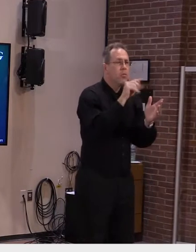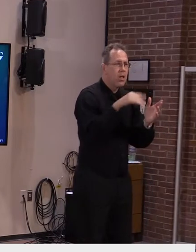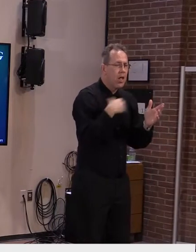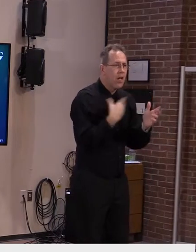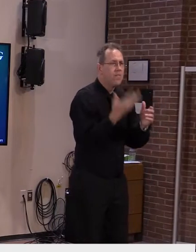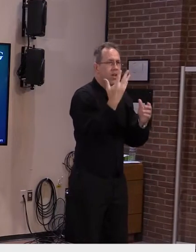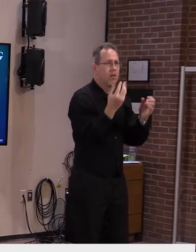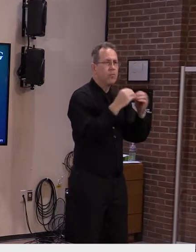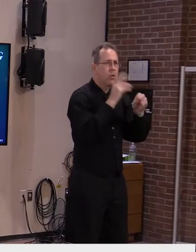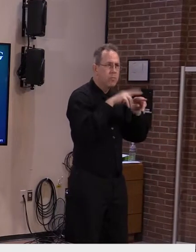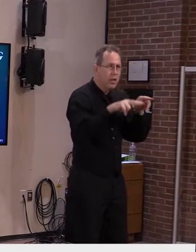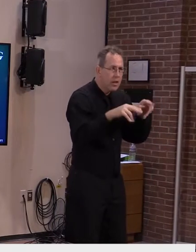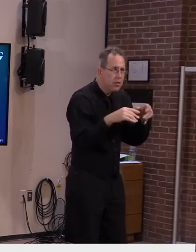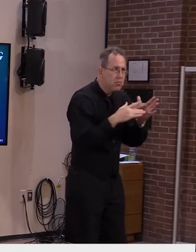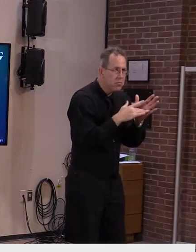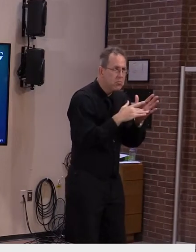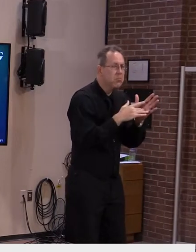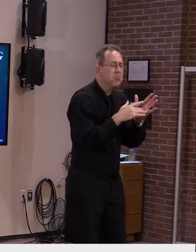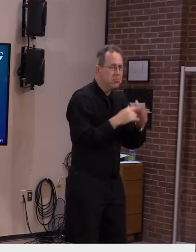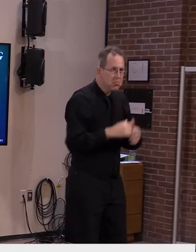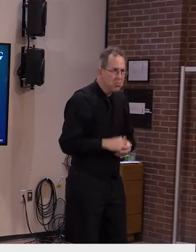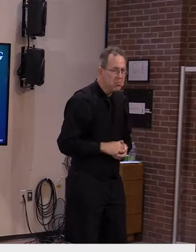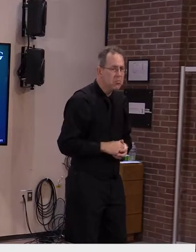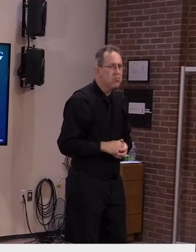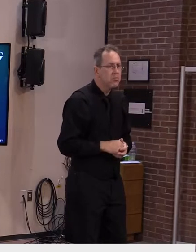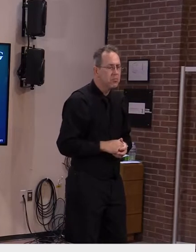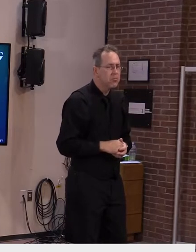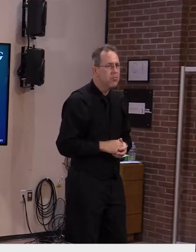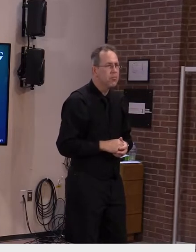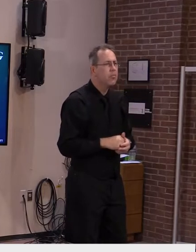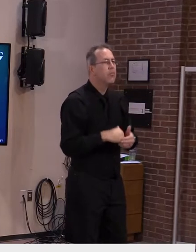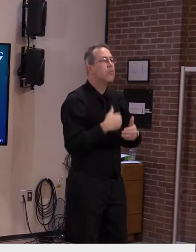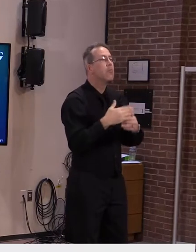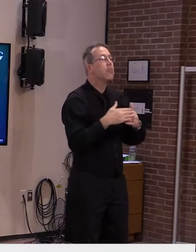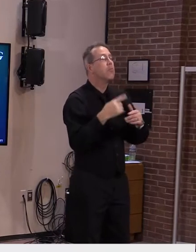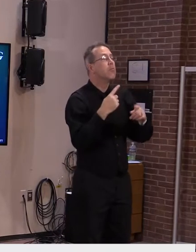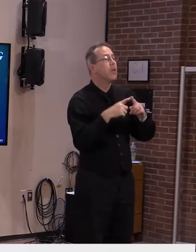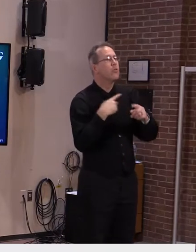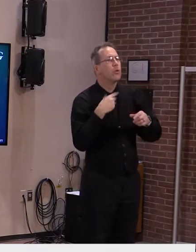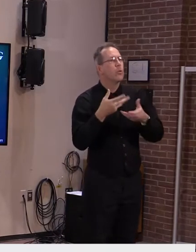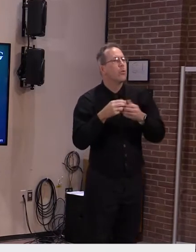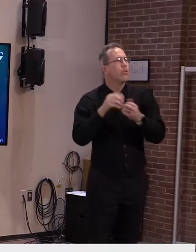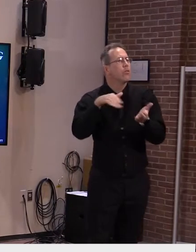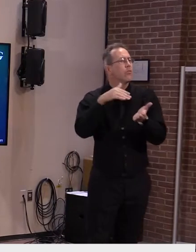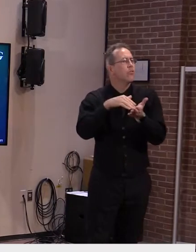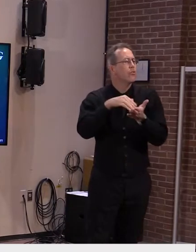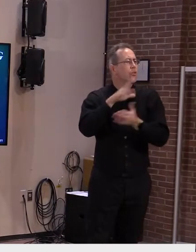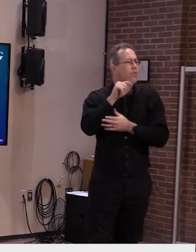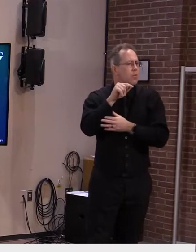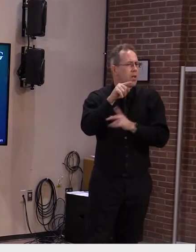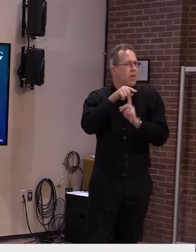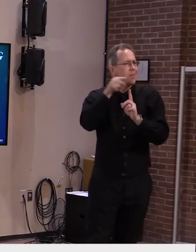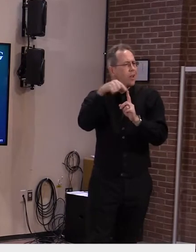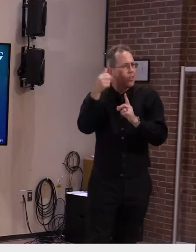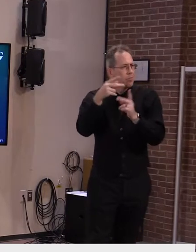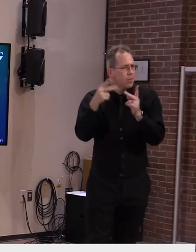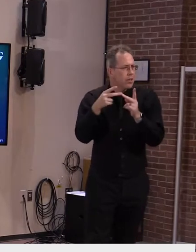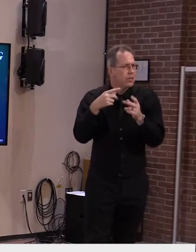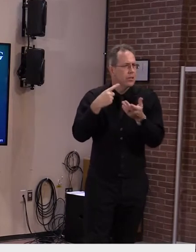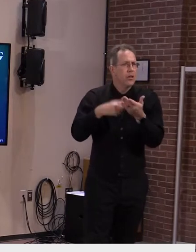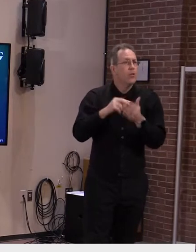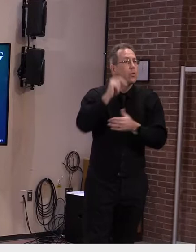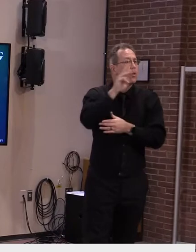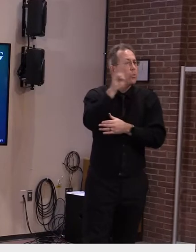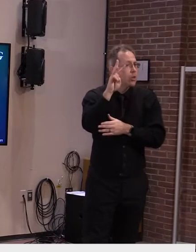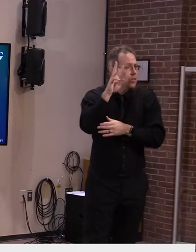additional ICU beds. And we will continue to work with Central Vermont Medical Center and Northwestern Medical Center to